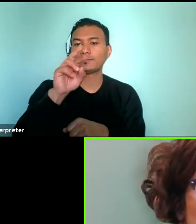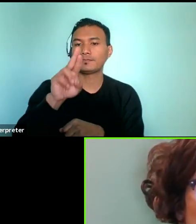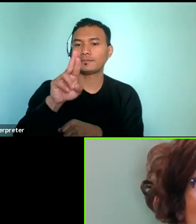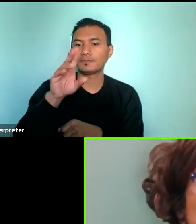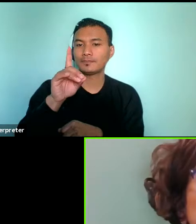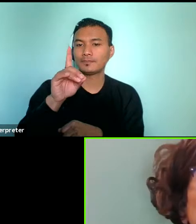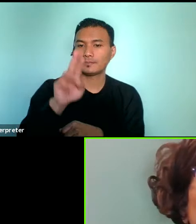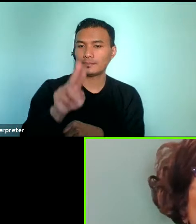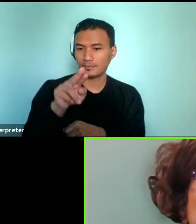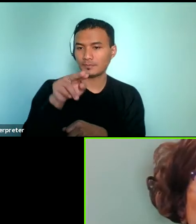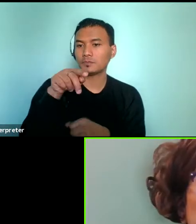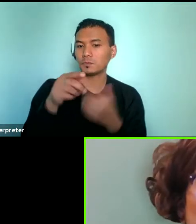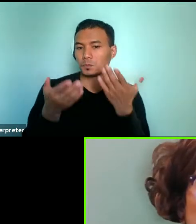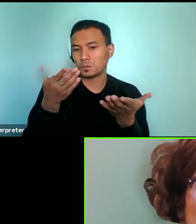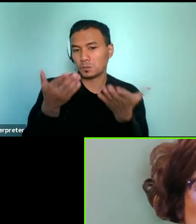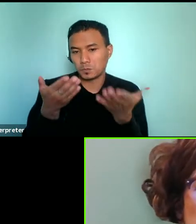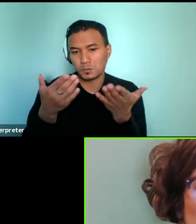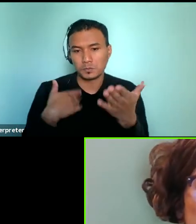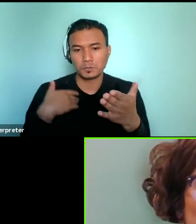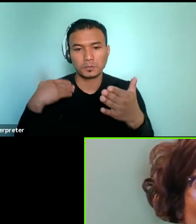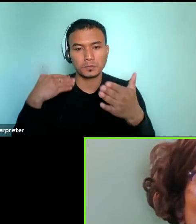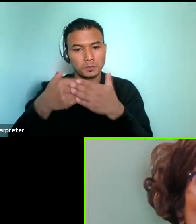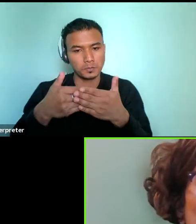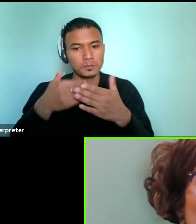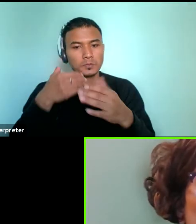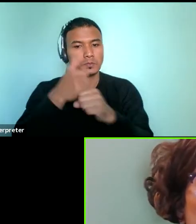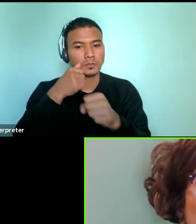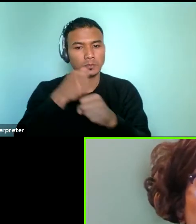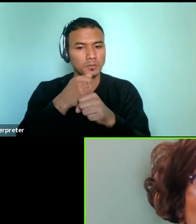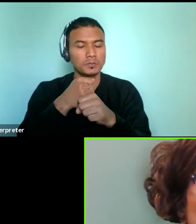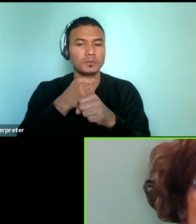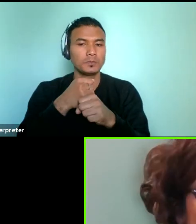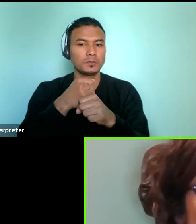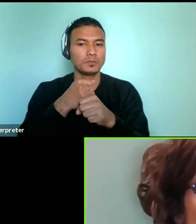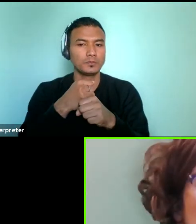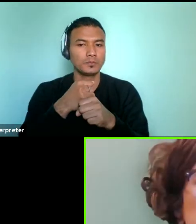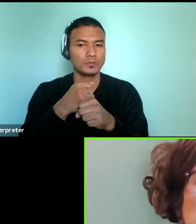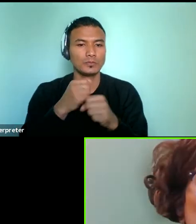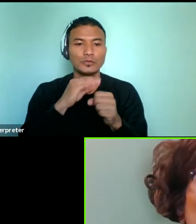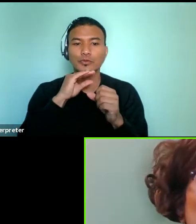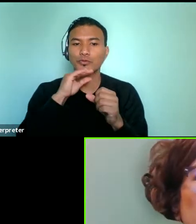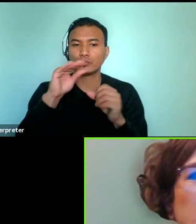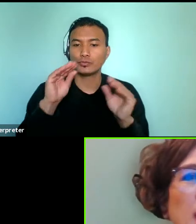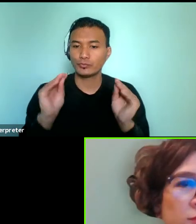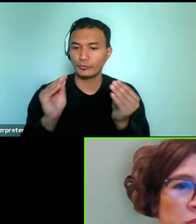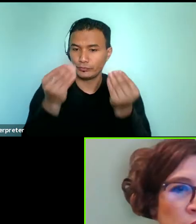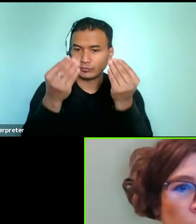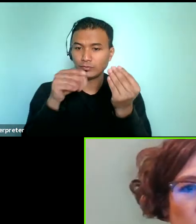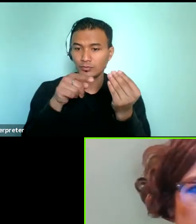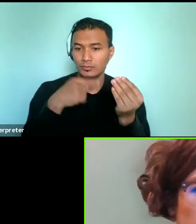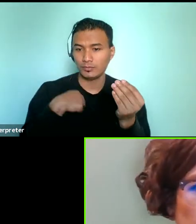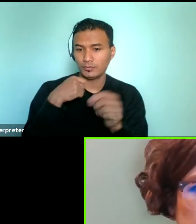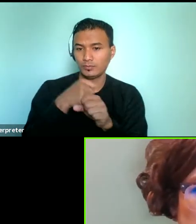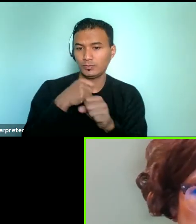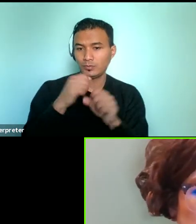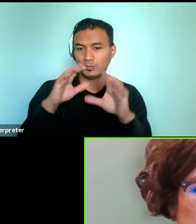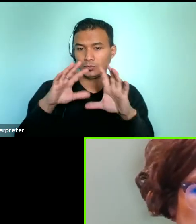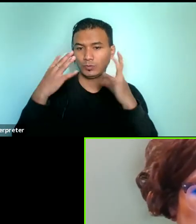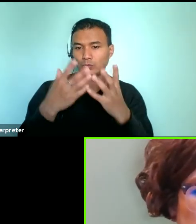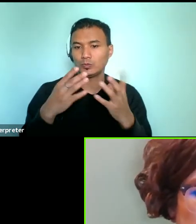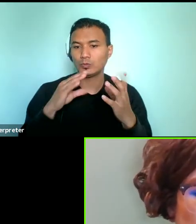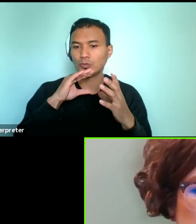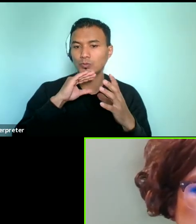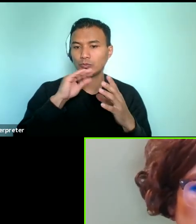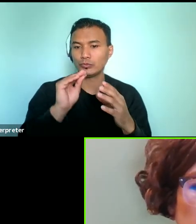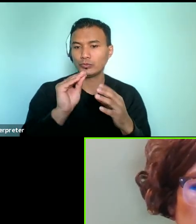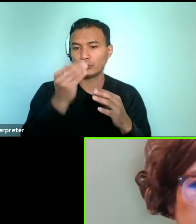to dedicate 2 entire days to the youth. So we will have the Global Land Forum Youth at the